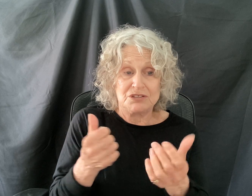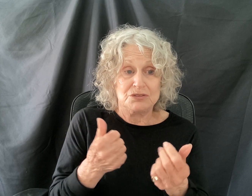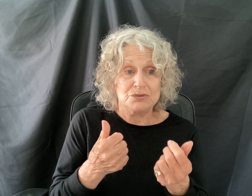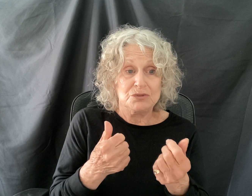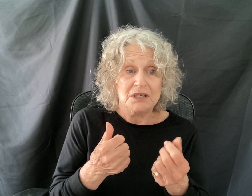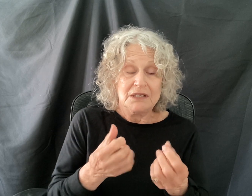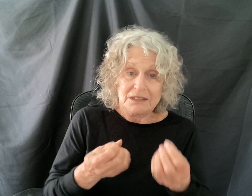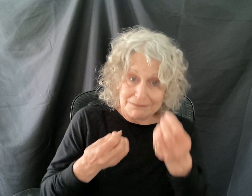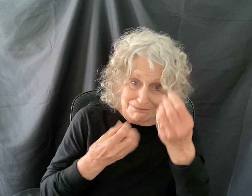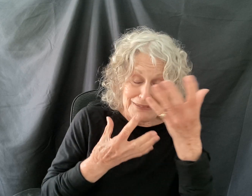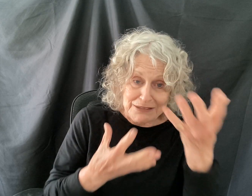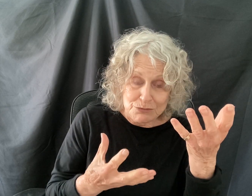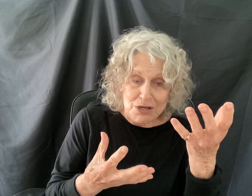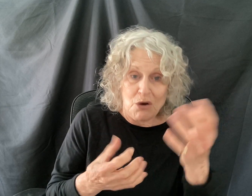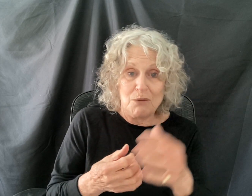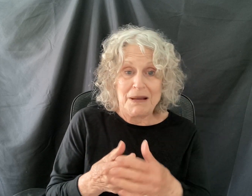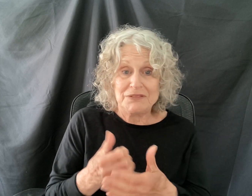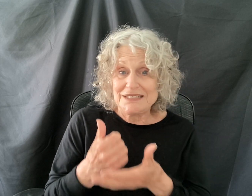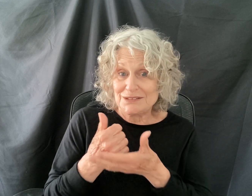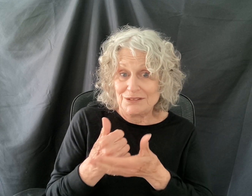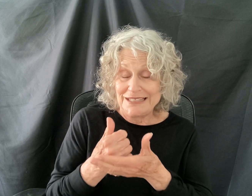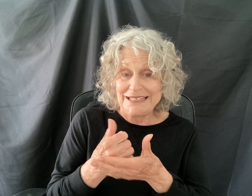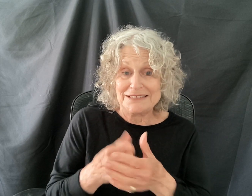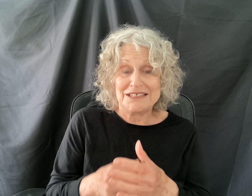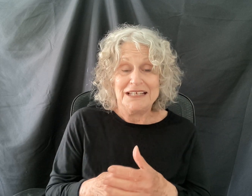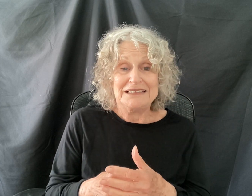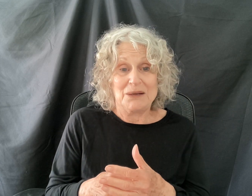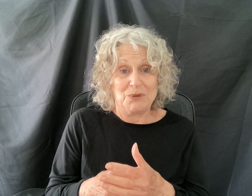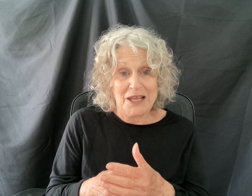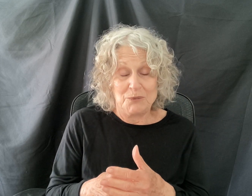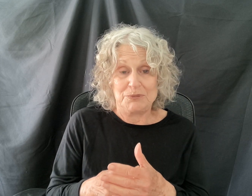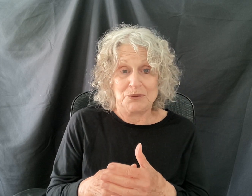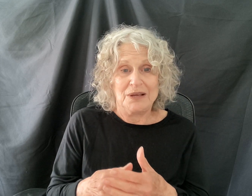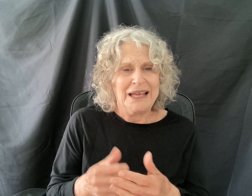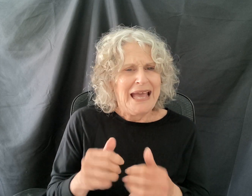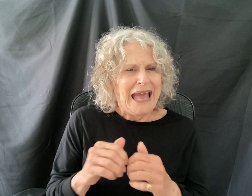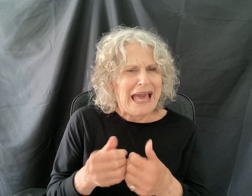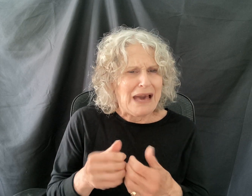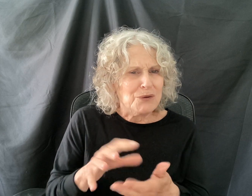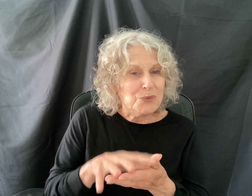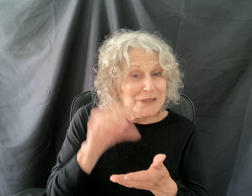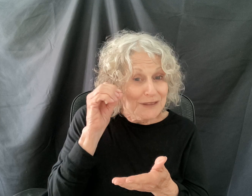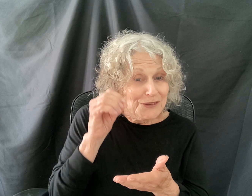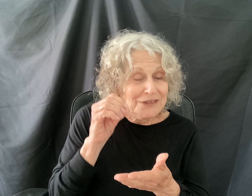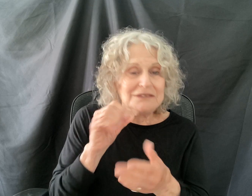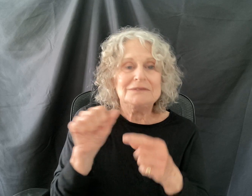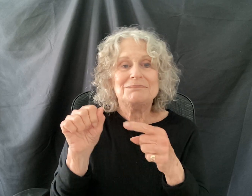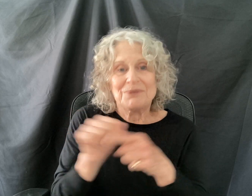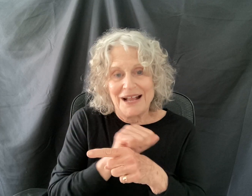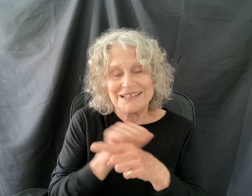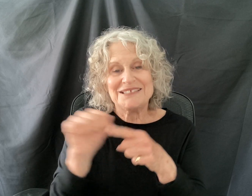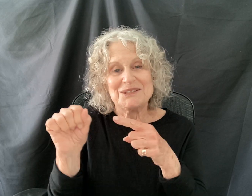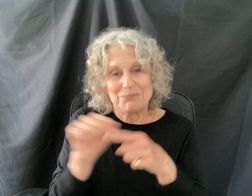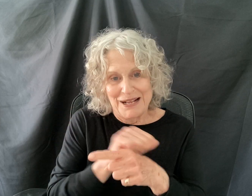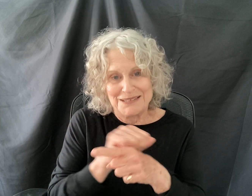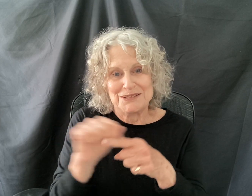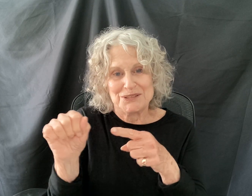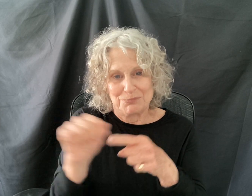to let you know about these little hints that will help you. How do we learn? Practice, practice,